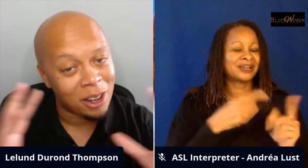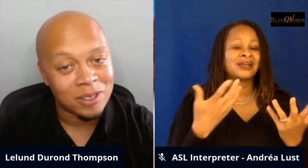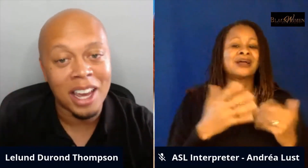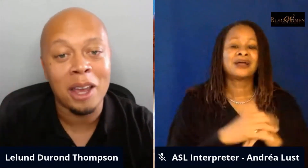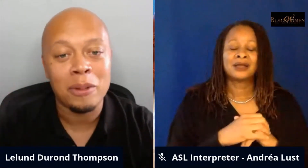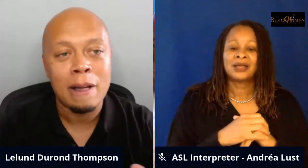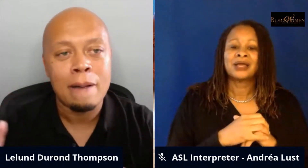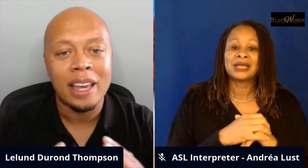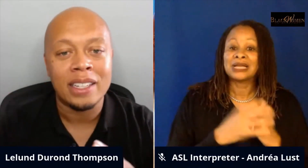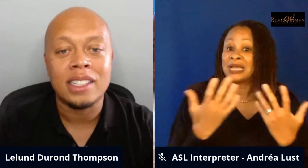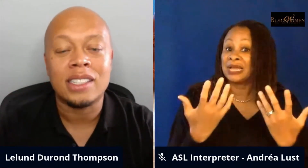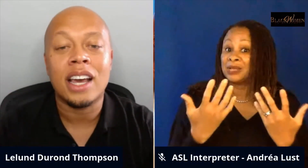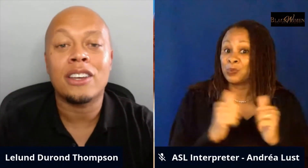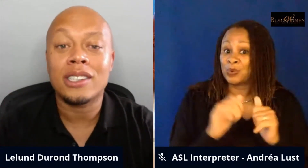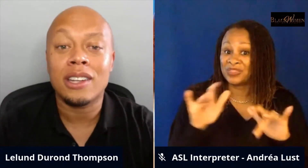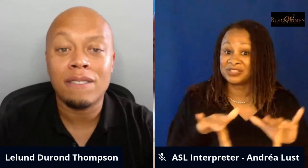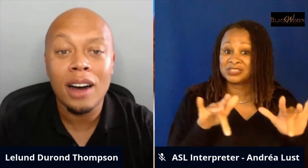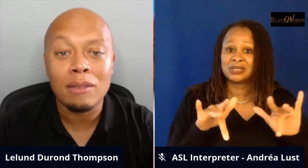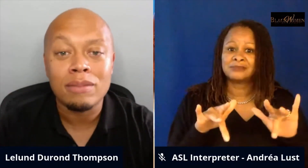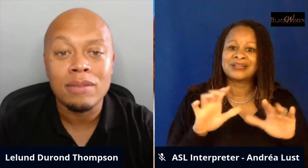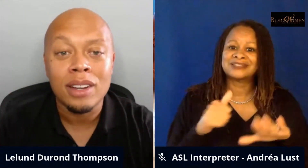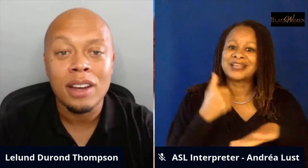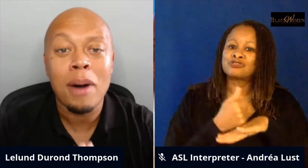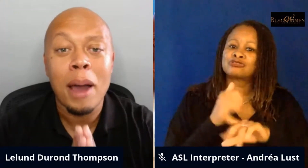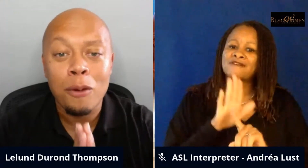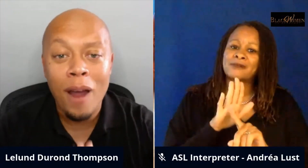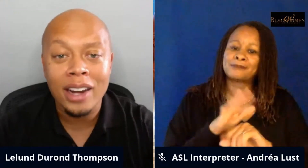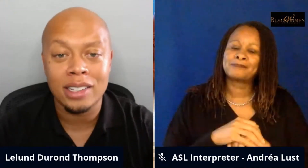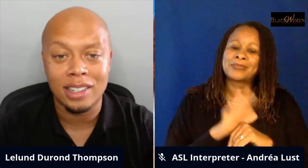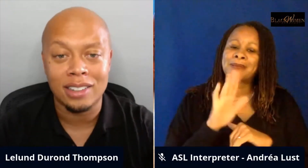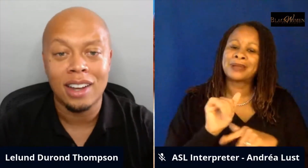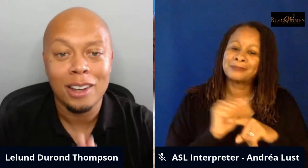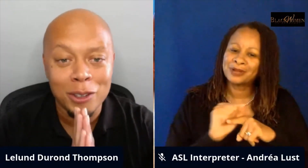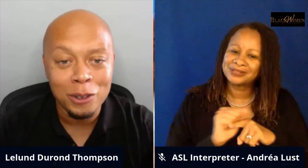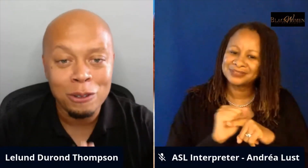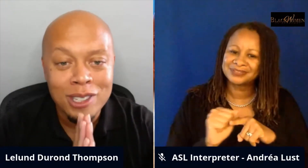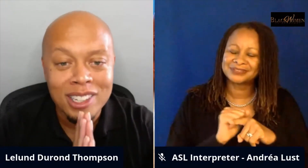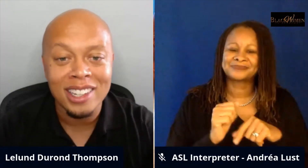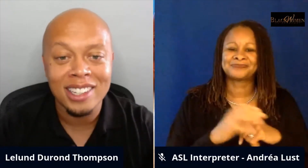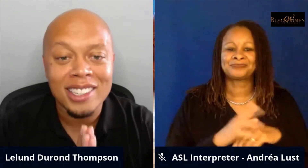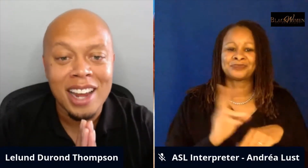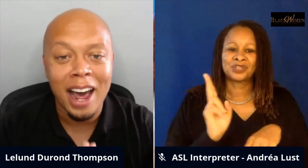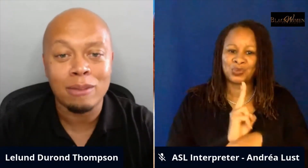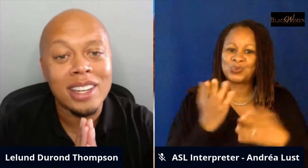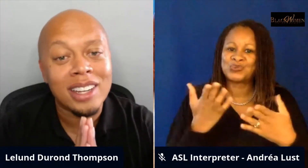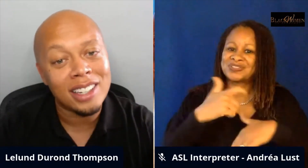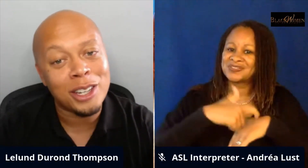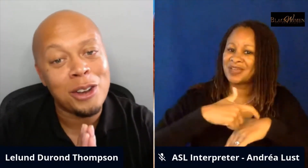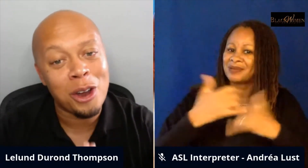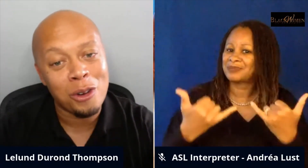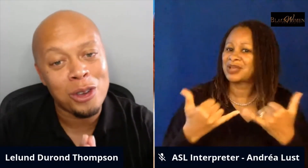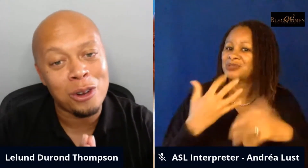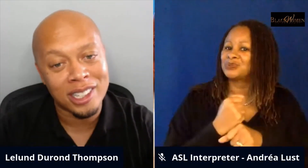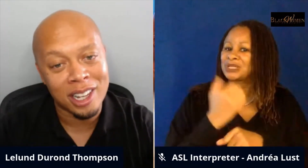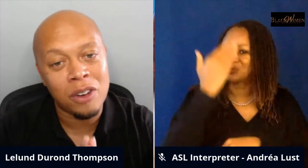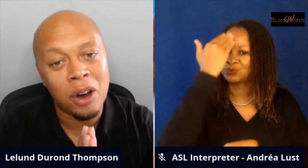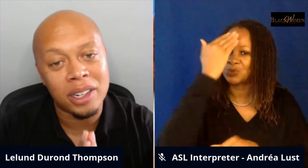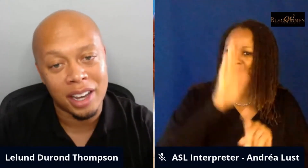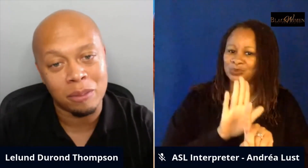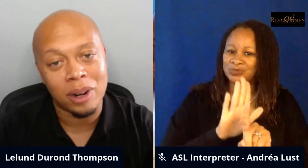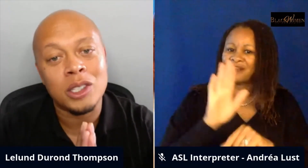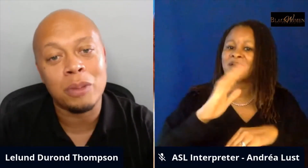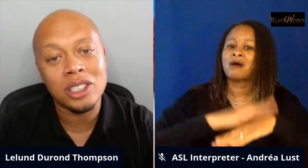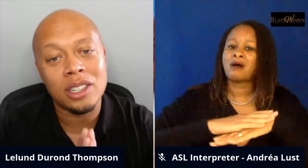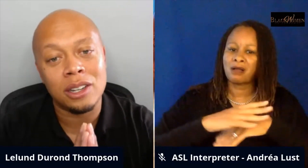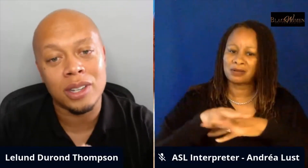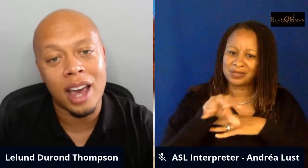a self-tape is to set yourself up by practicing. Use this time to get to know yourself on